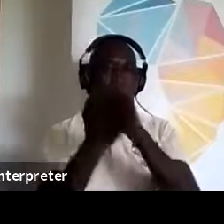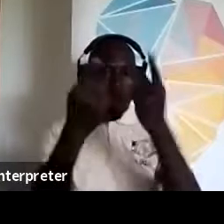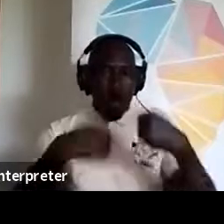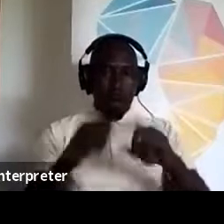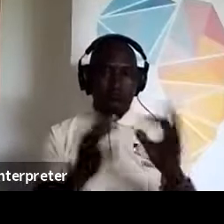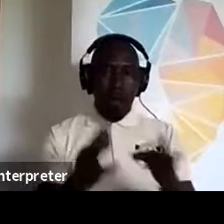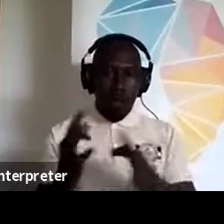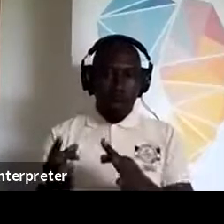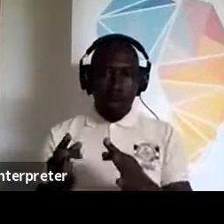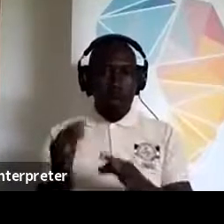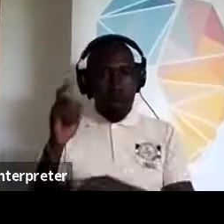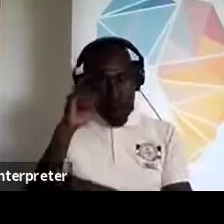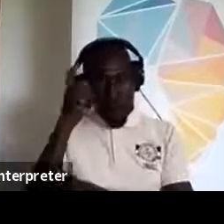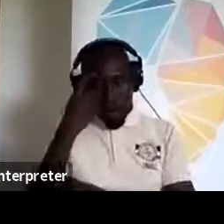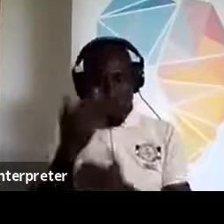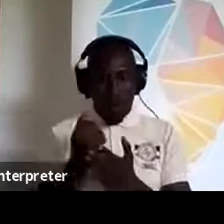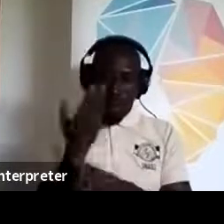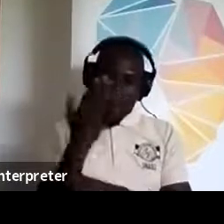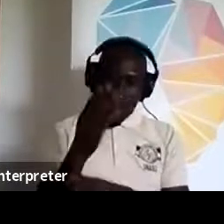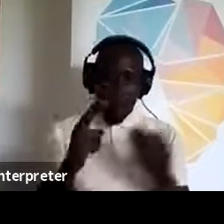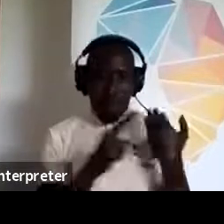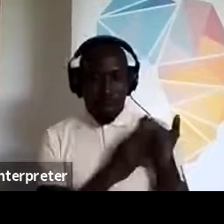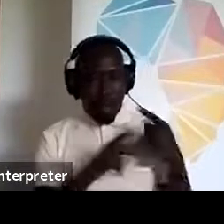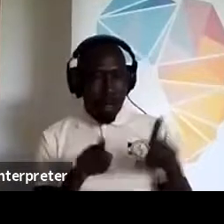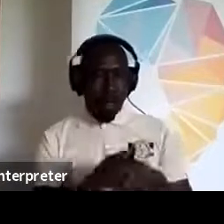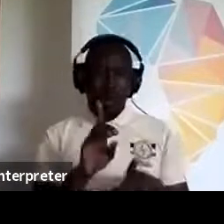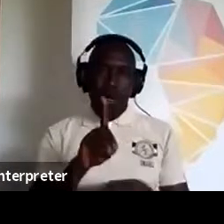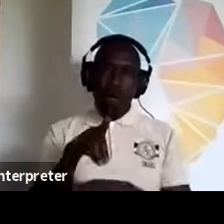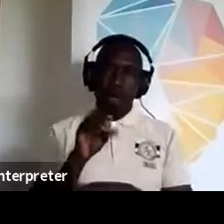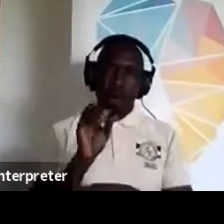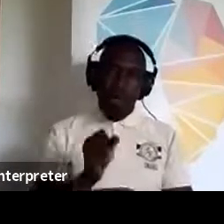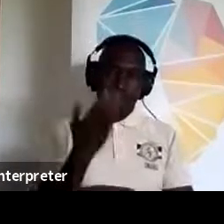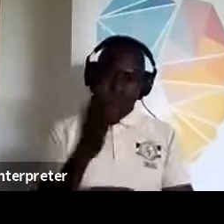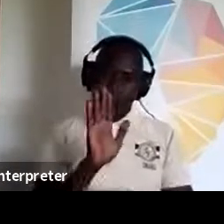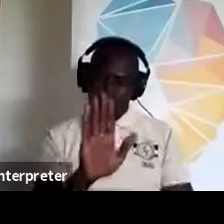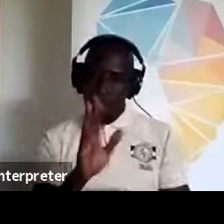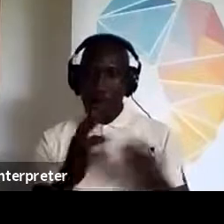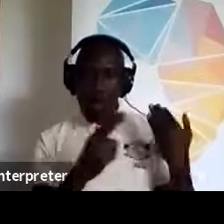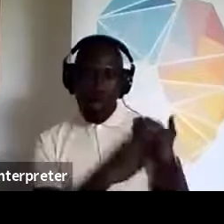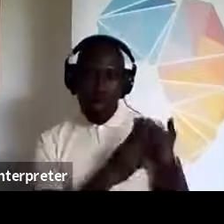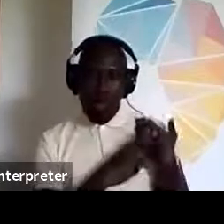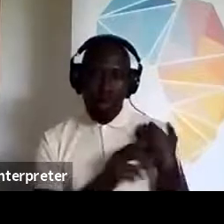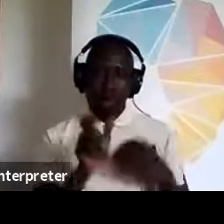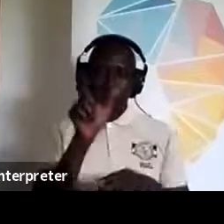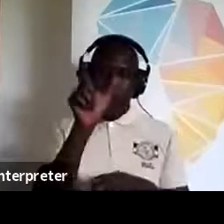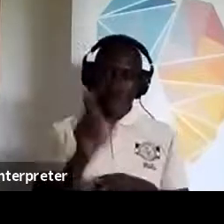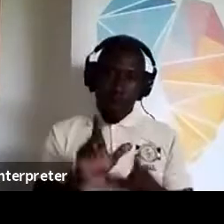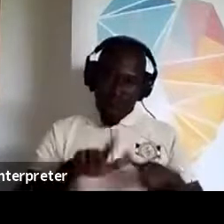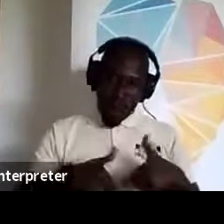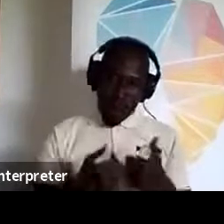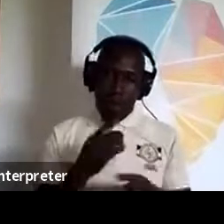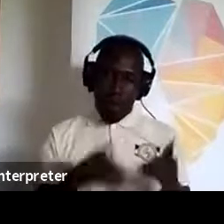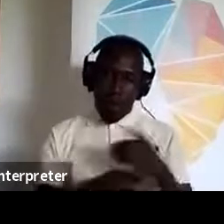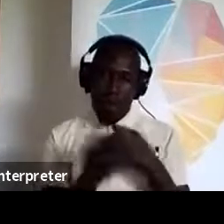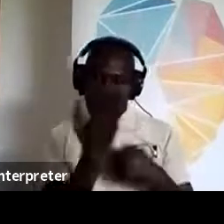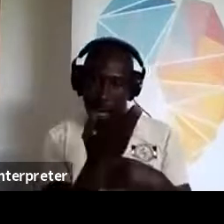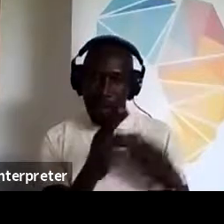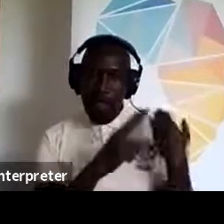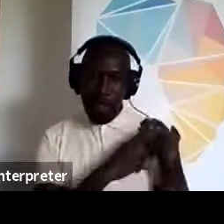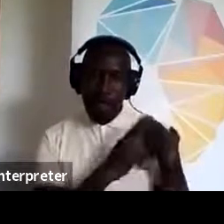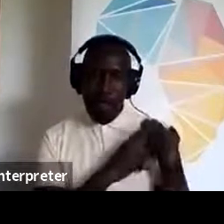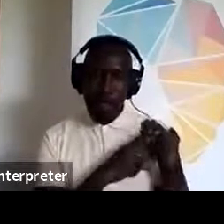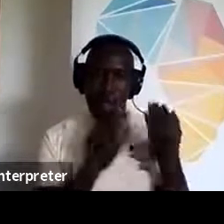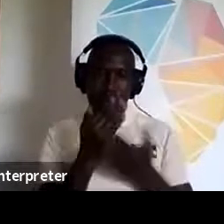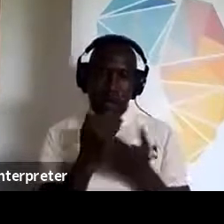its own role. The DPOs have their own role. The persons living with disability also have a role to play, because they